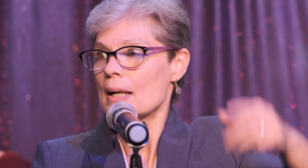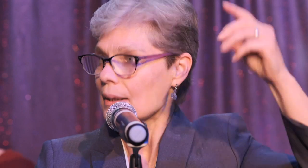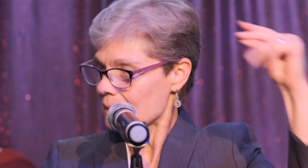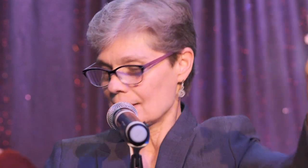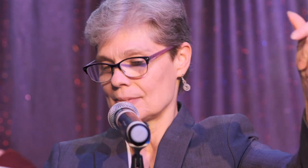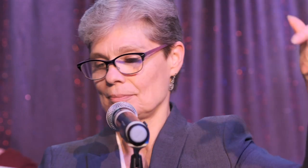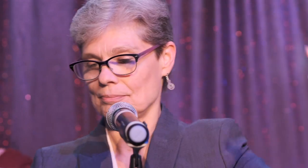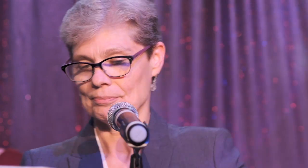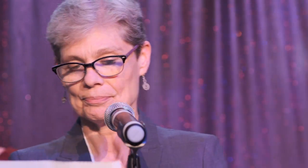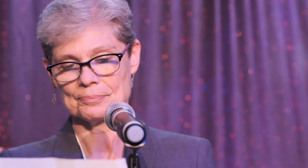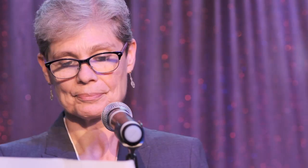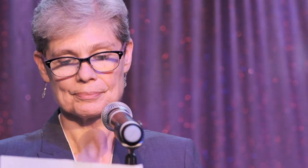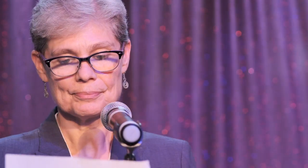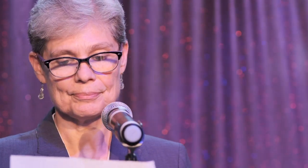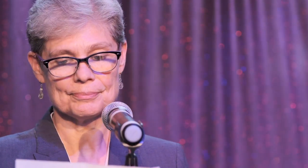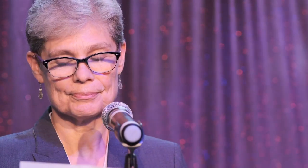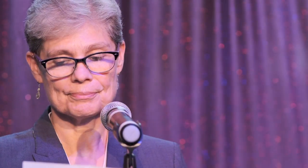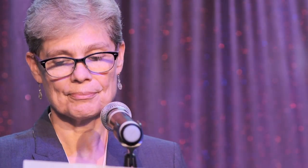here.